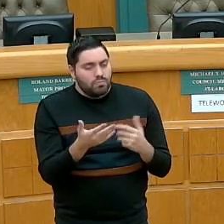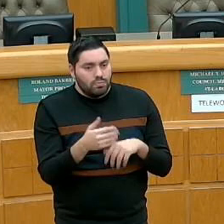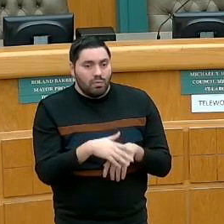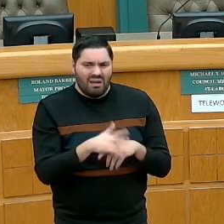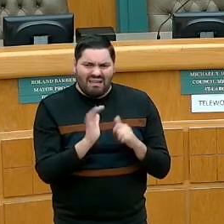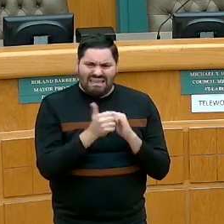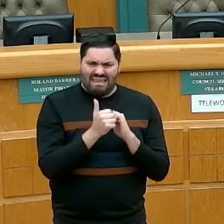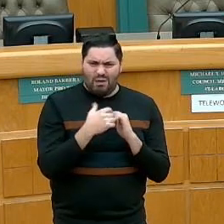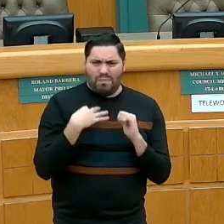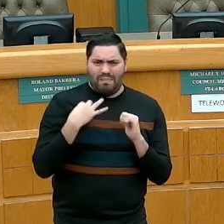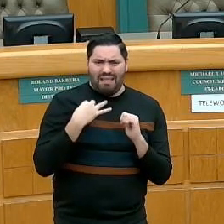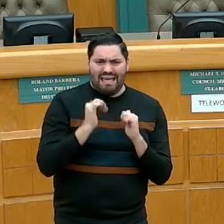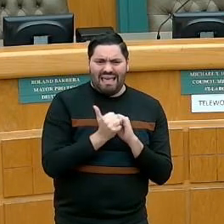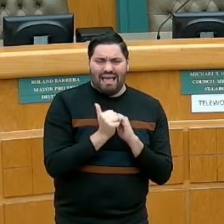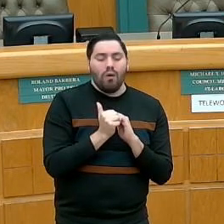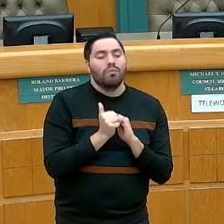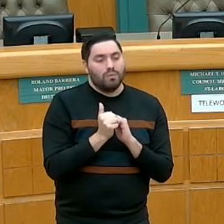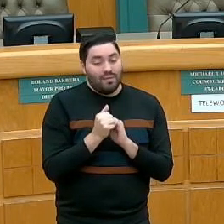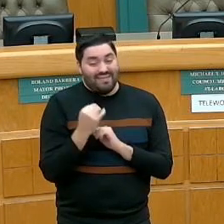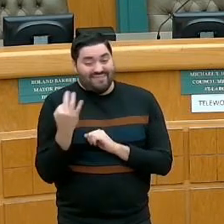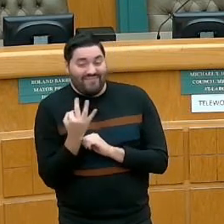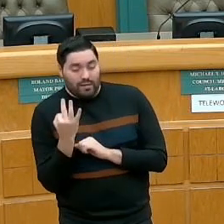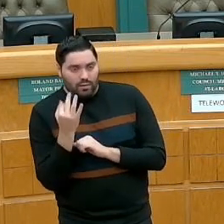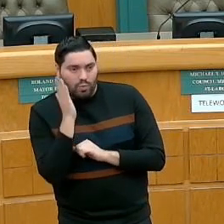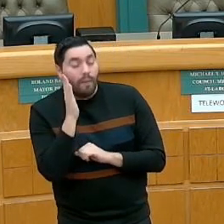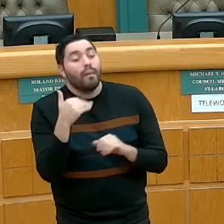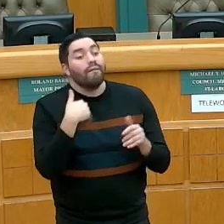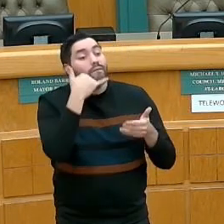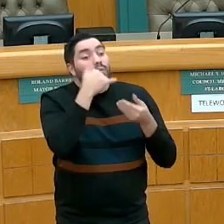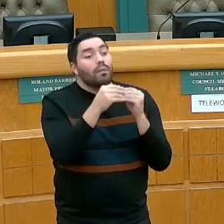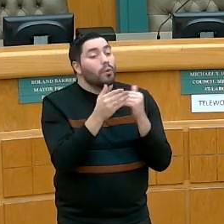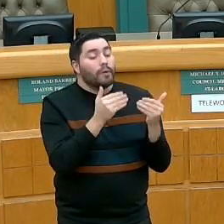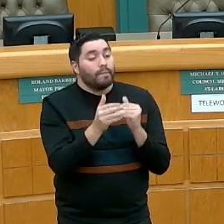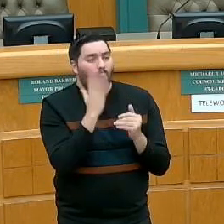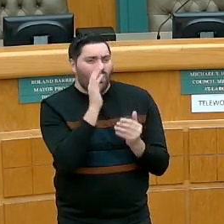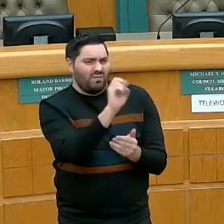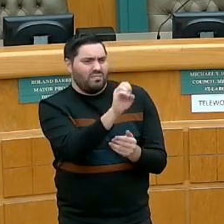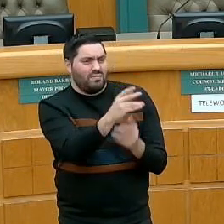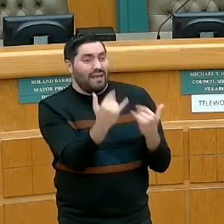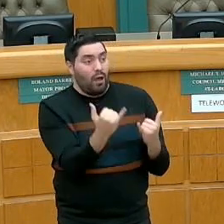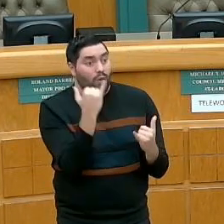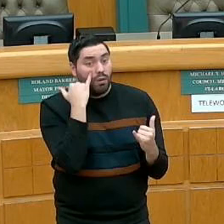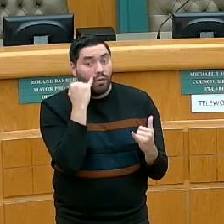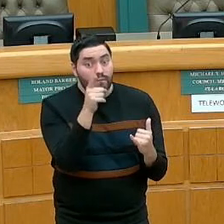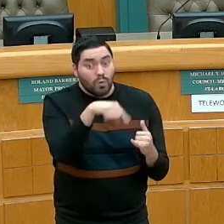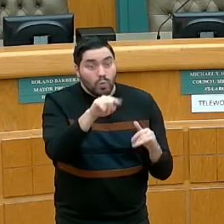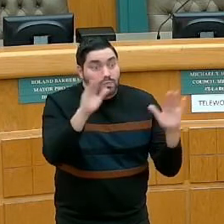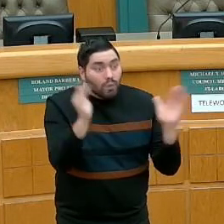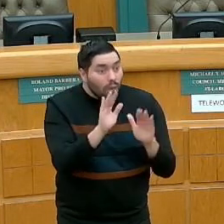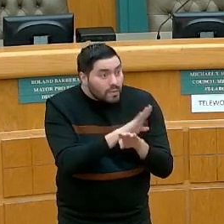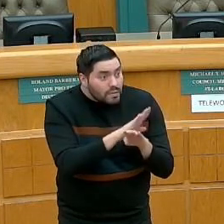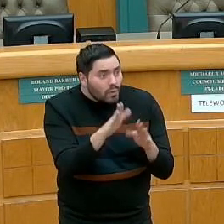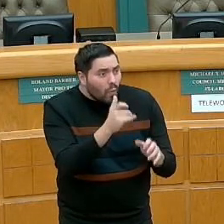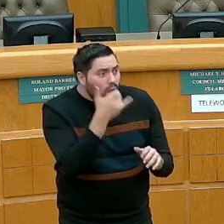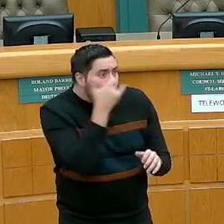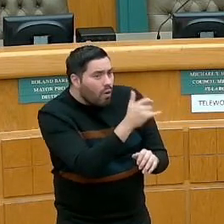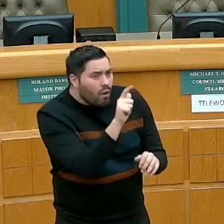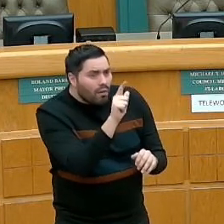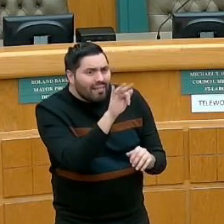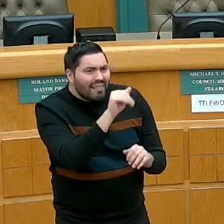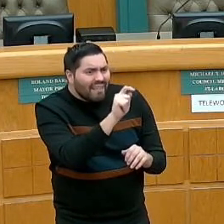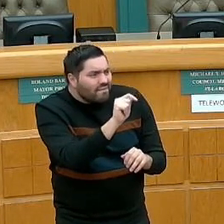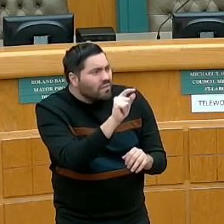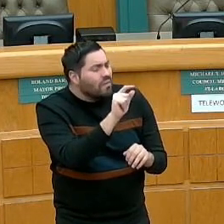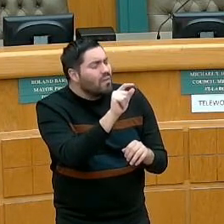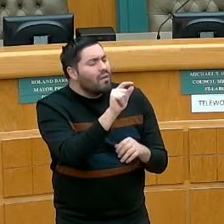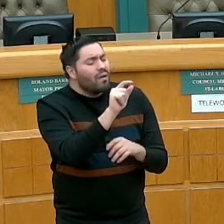to apply by Friday. But the telephone number I want to share now in case businesses want to give the LIFT Fund a call to see what